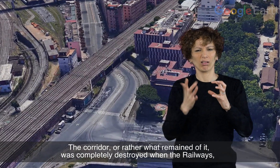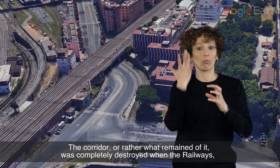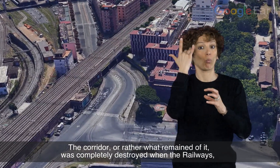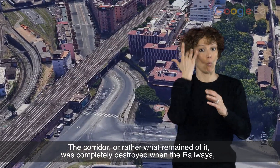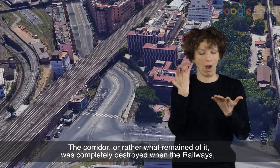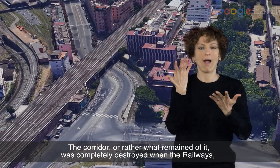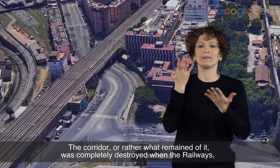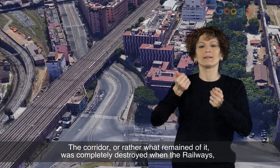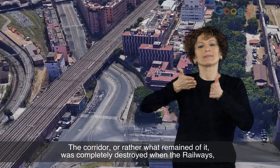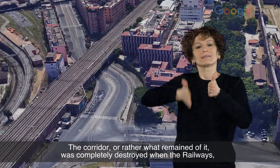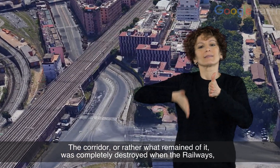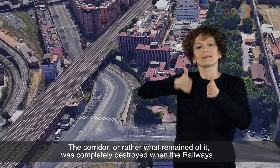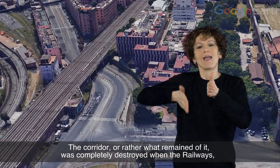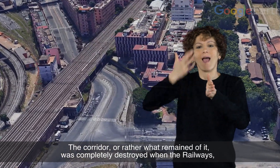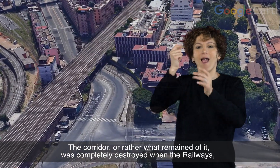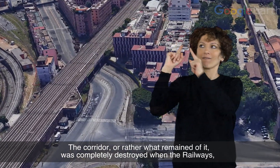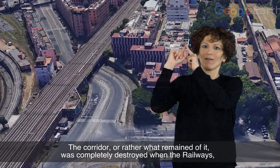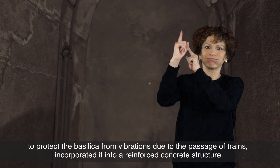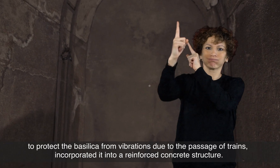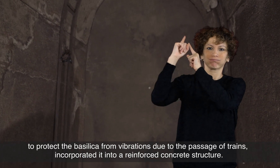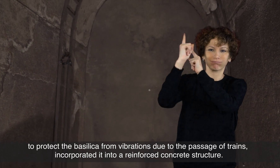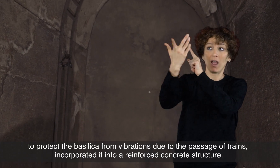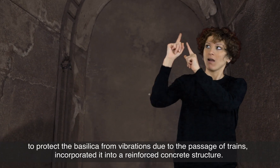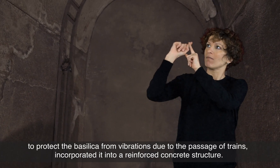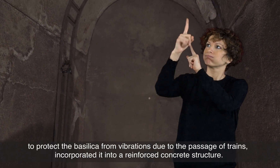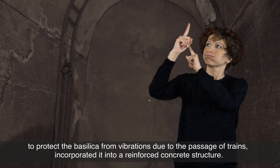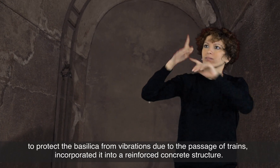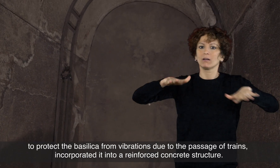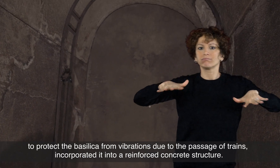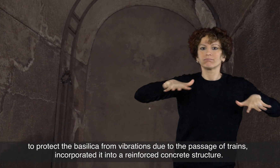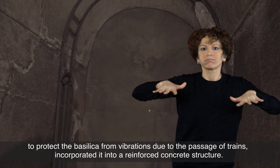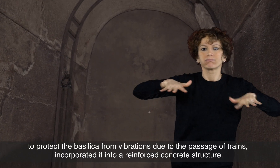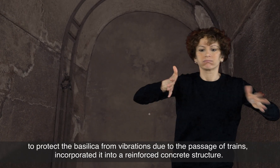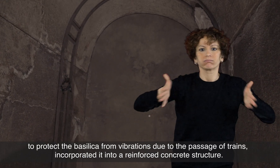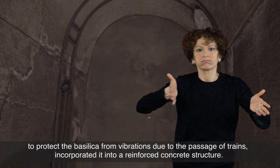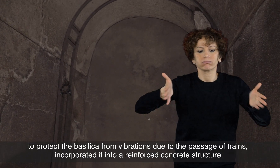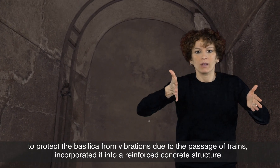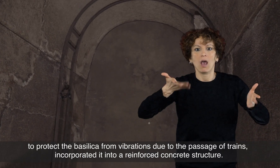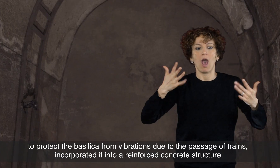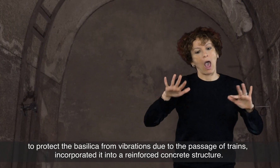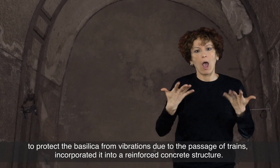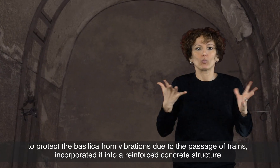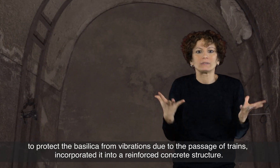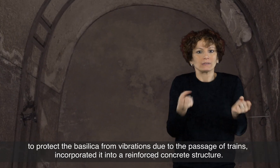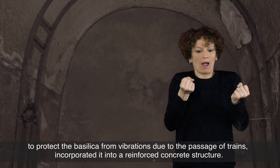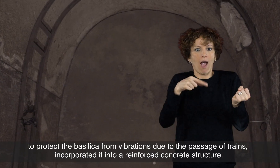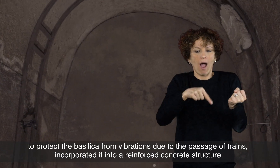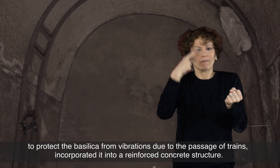was completely destroyed when the railways to protect the basilica from vibration due to the passage of trains incorporated